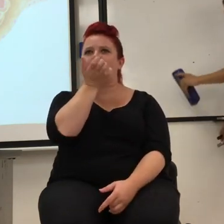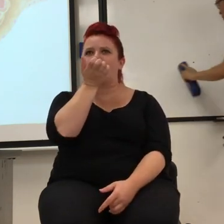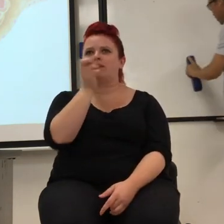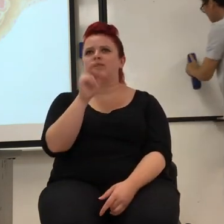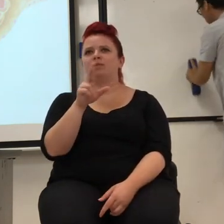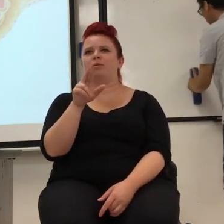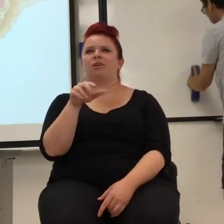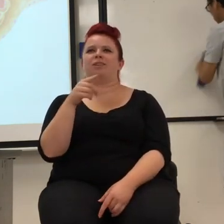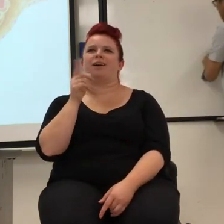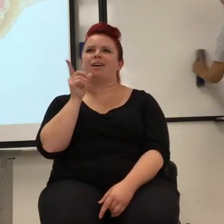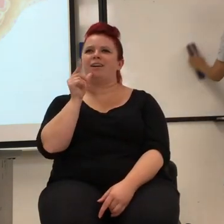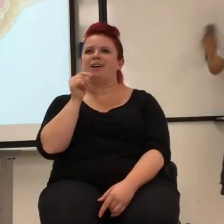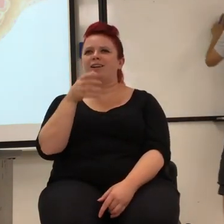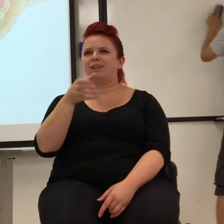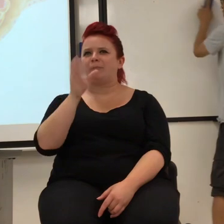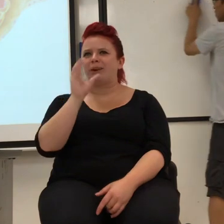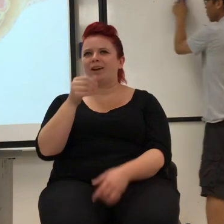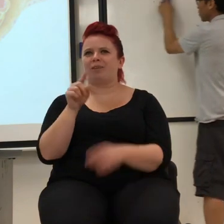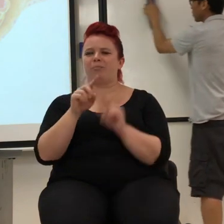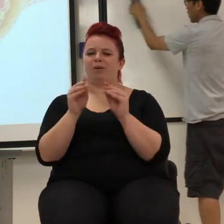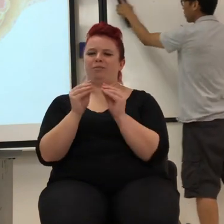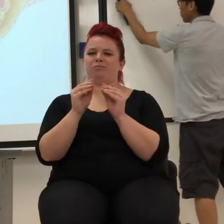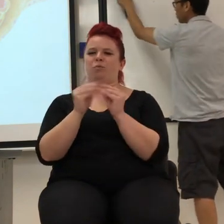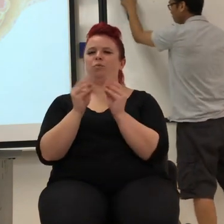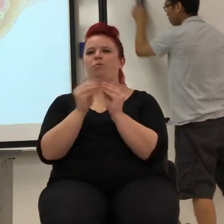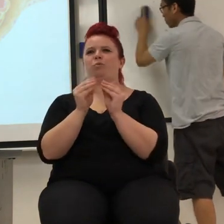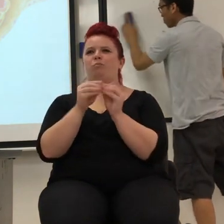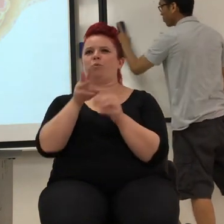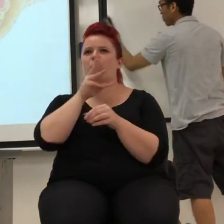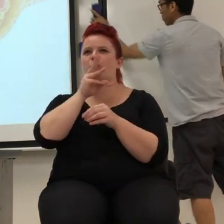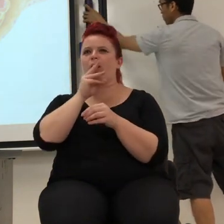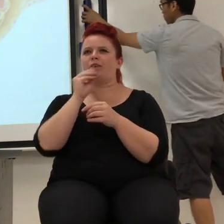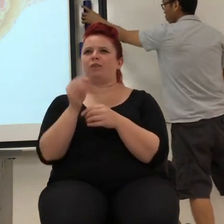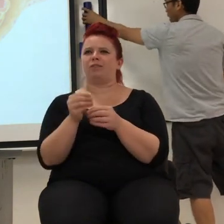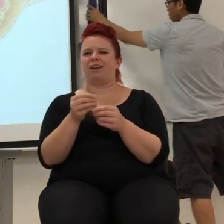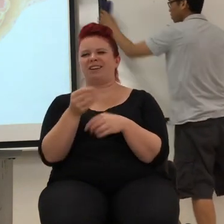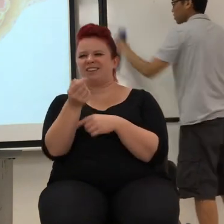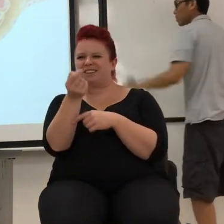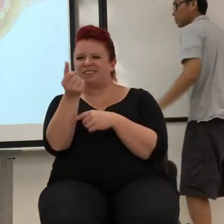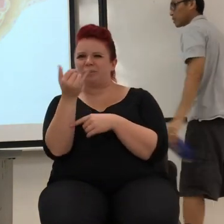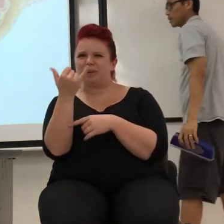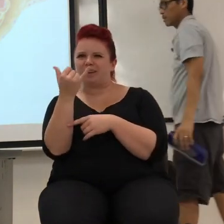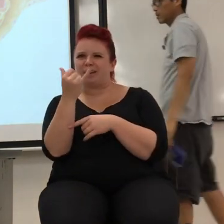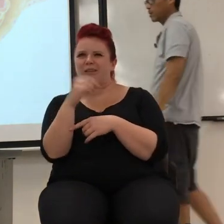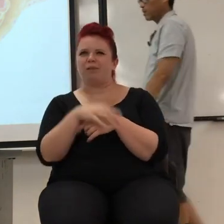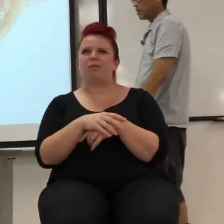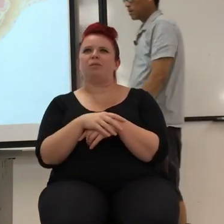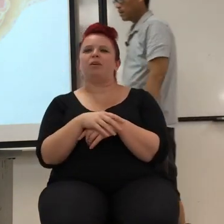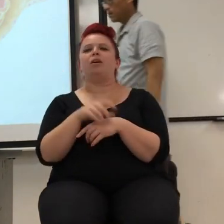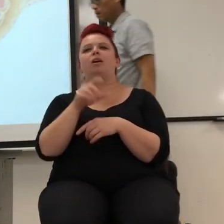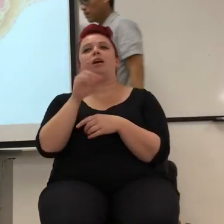pretty good color. It starts to get darker yellow, darker or even brown.